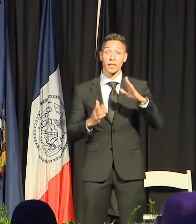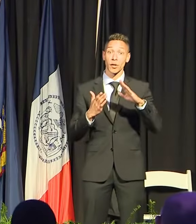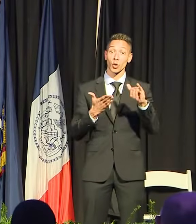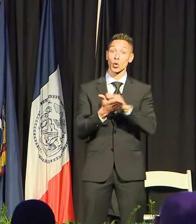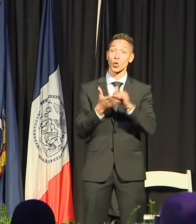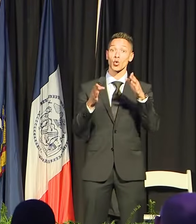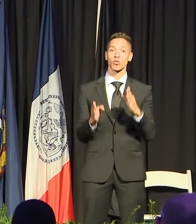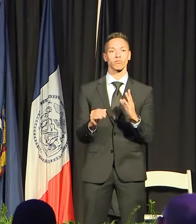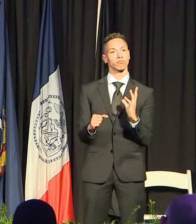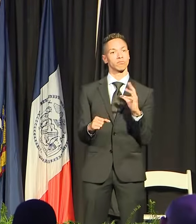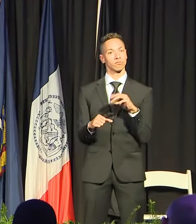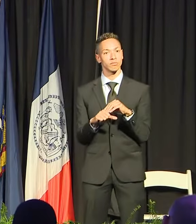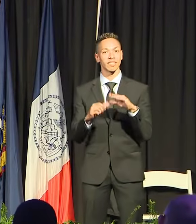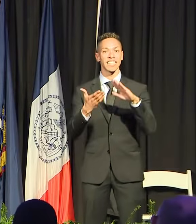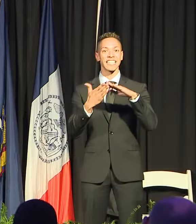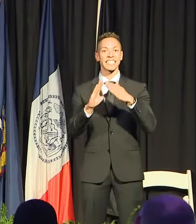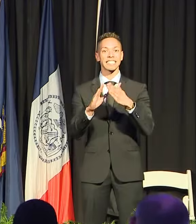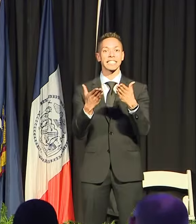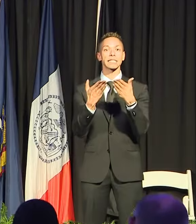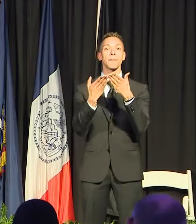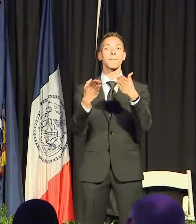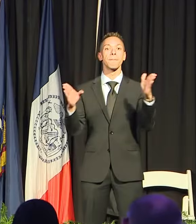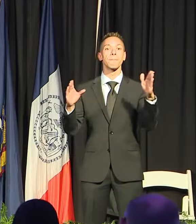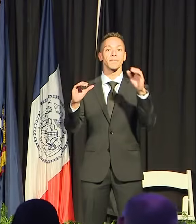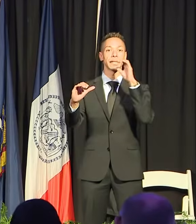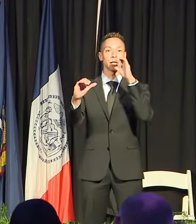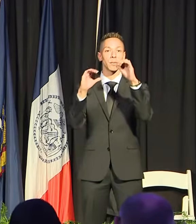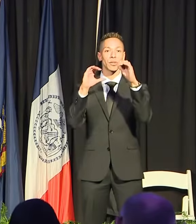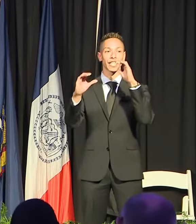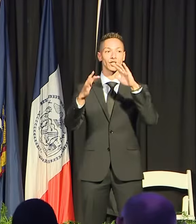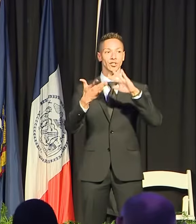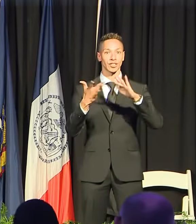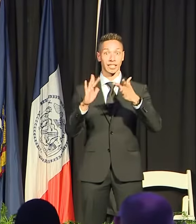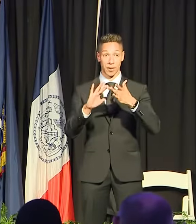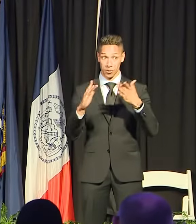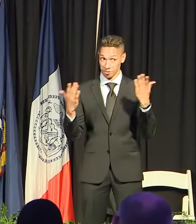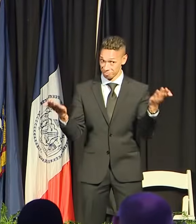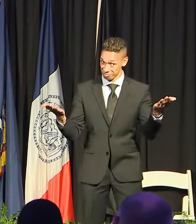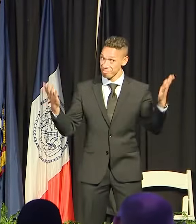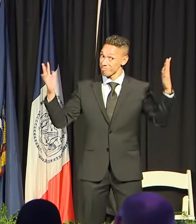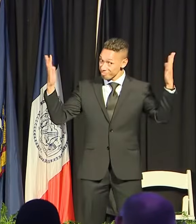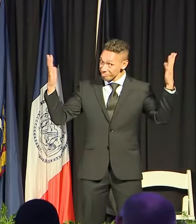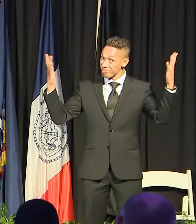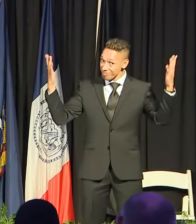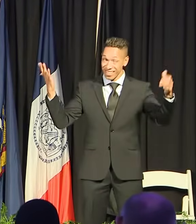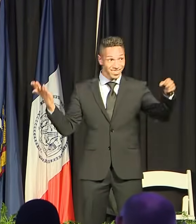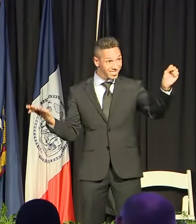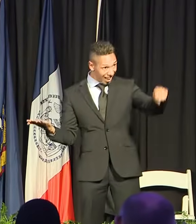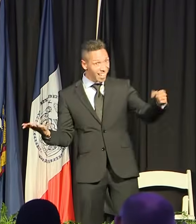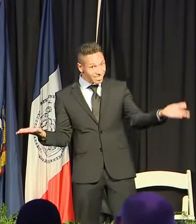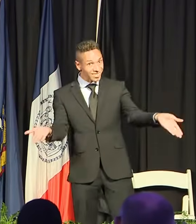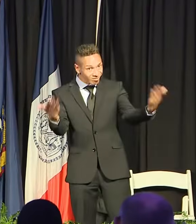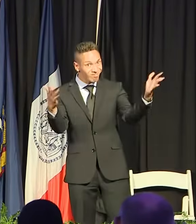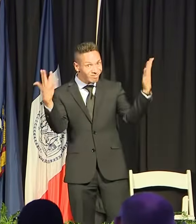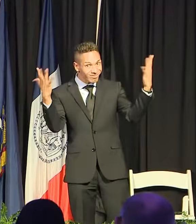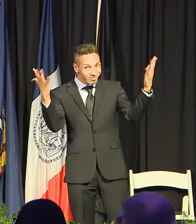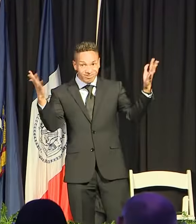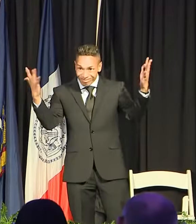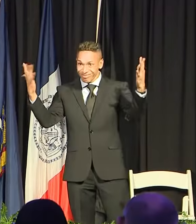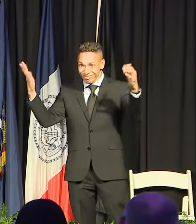included in the city's public communication network. Hello? That right